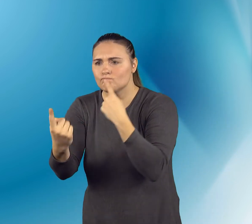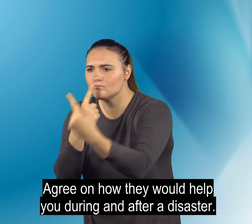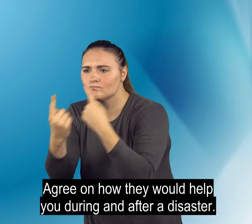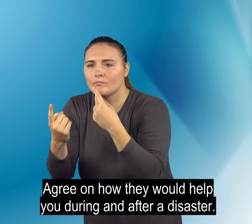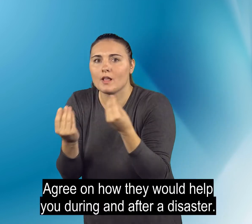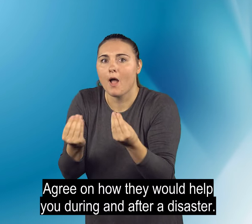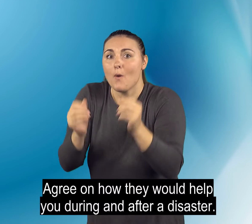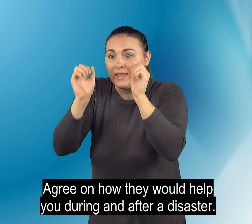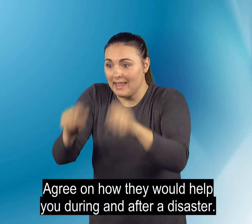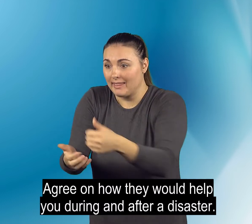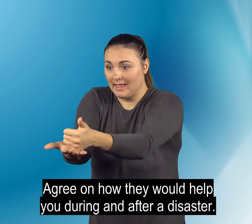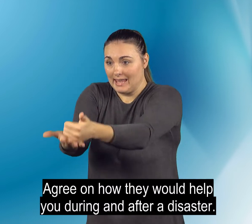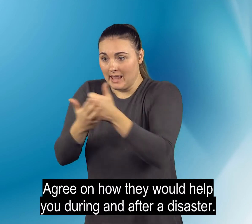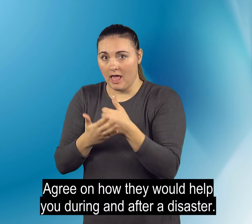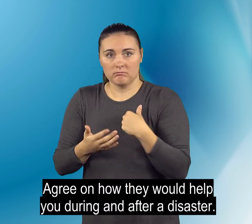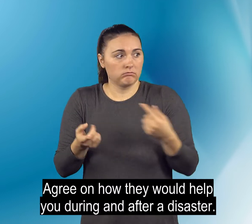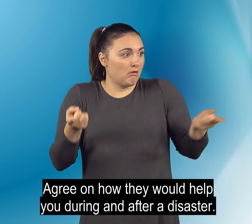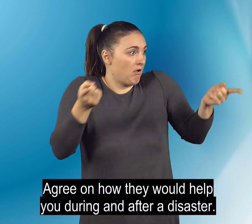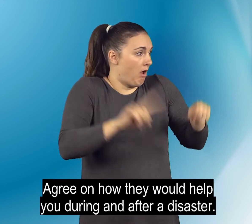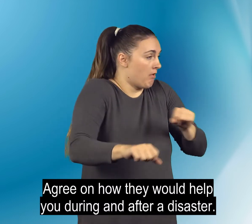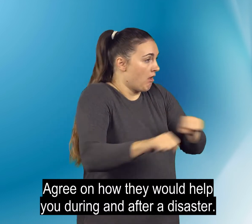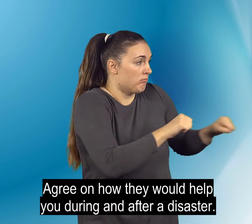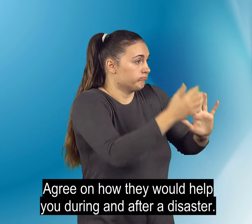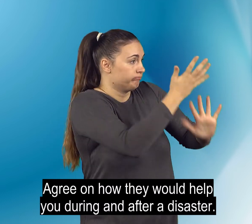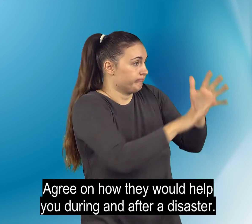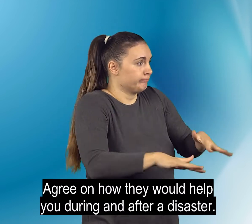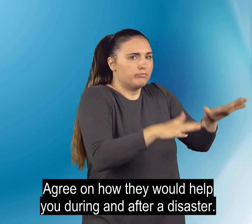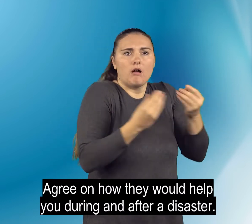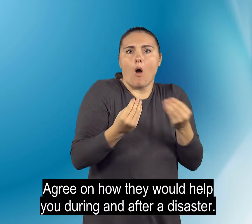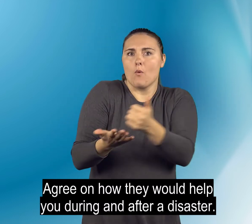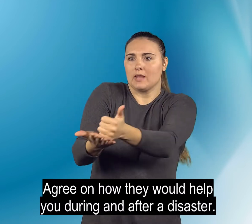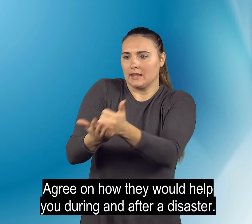Agree on how they would help you during and after a disaster.